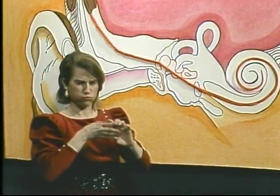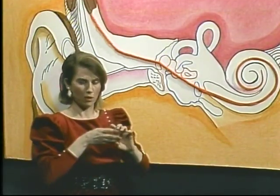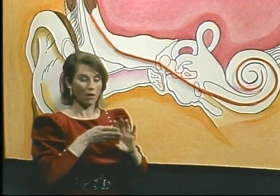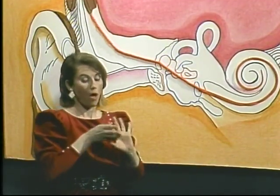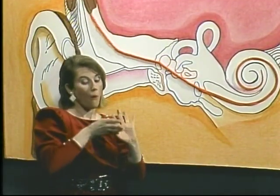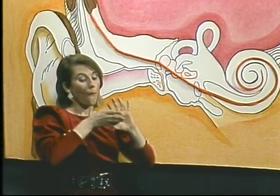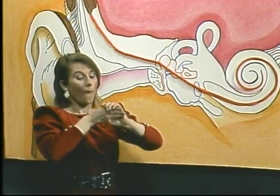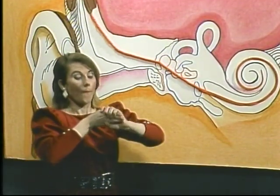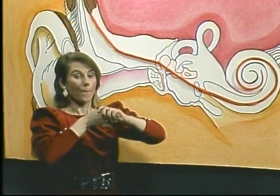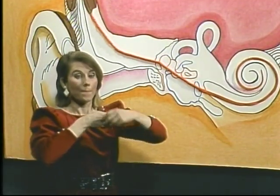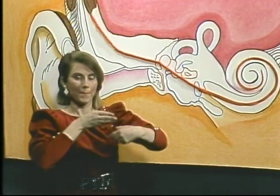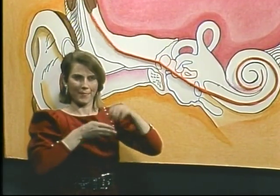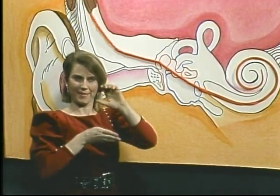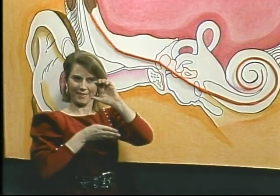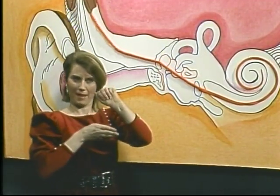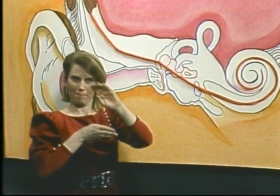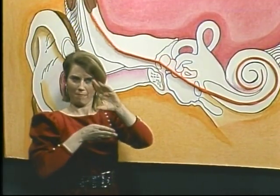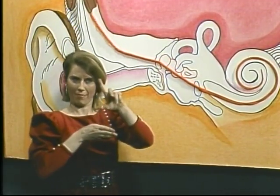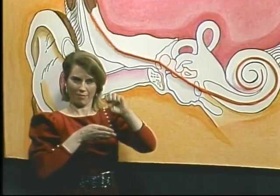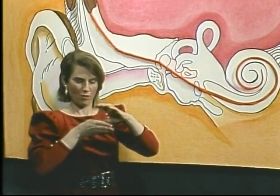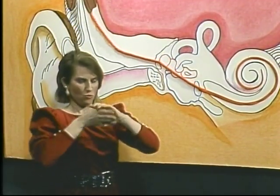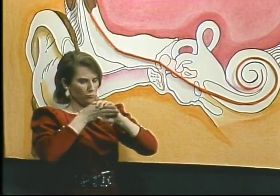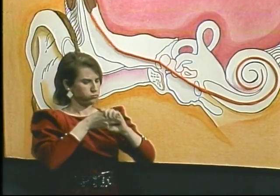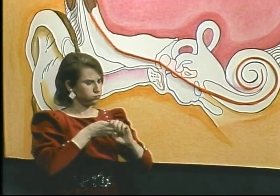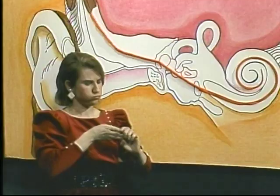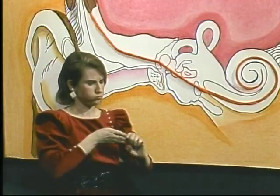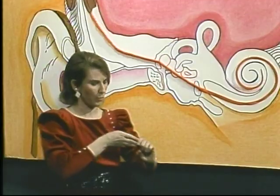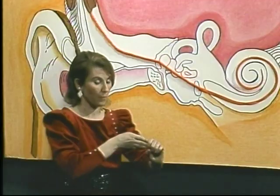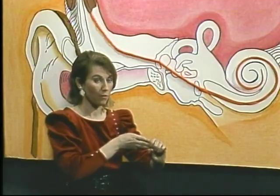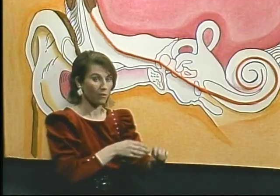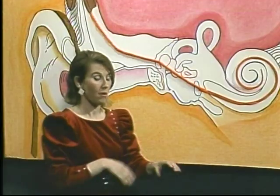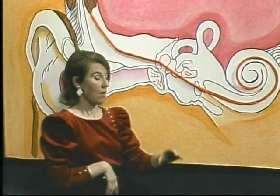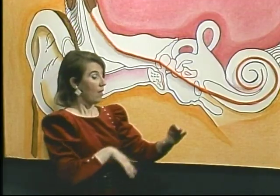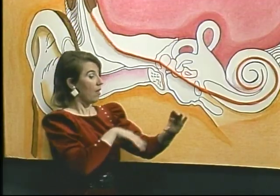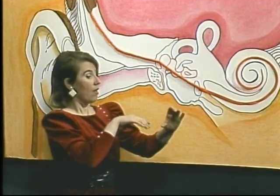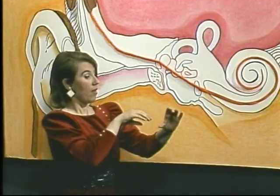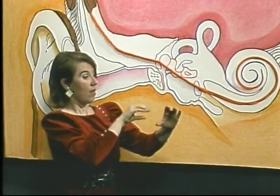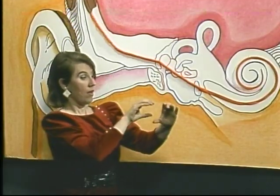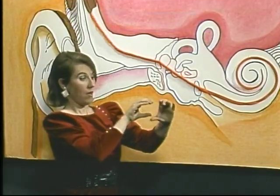These 22 wires are thick like a cable,